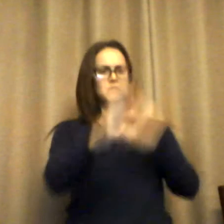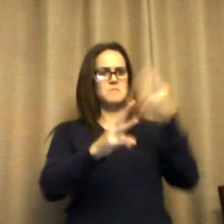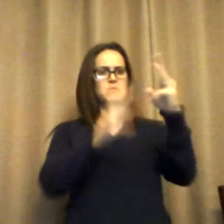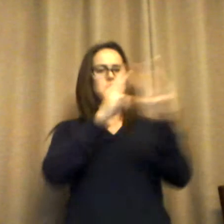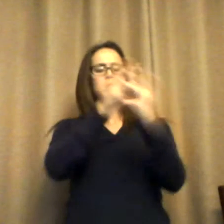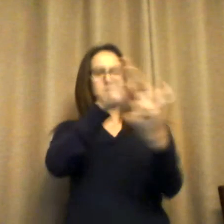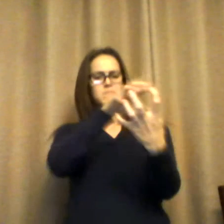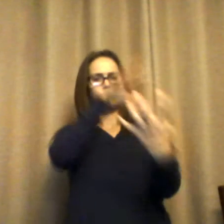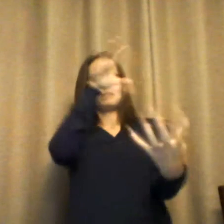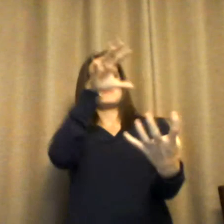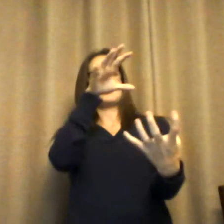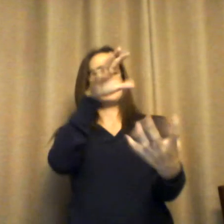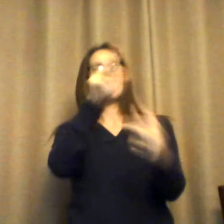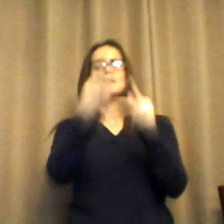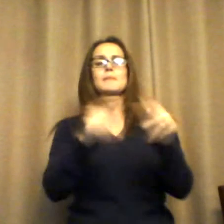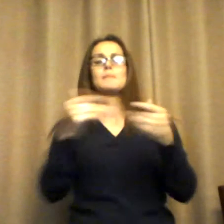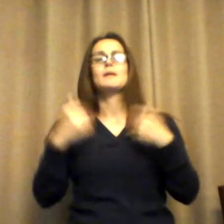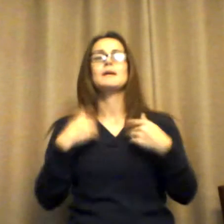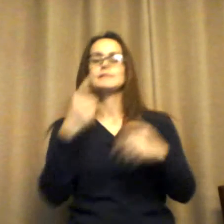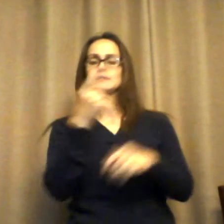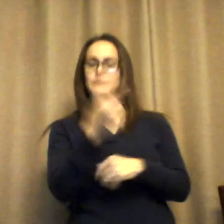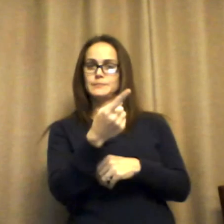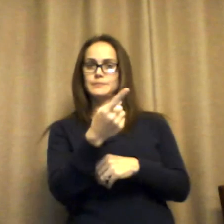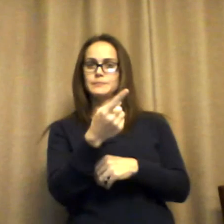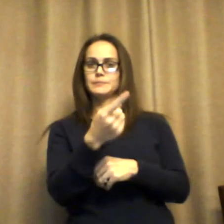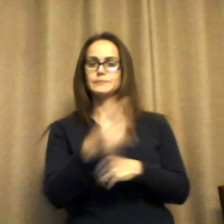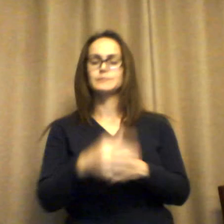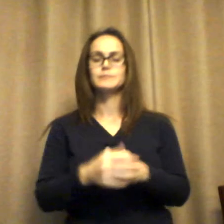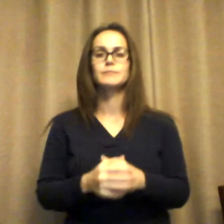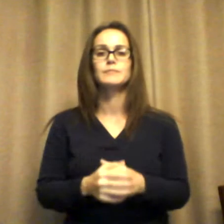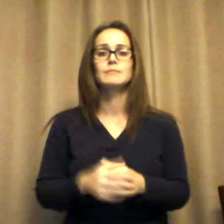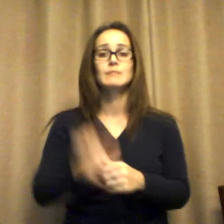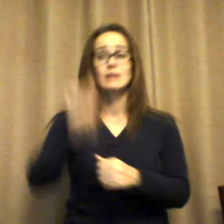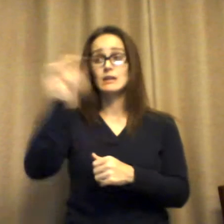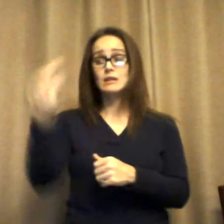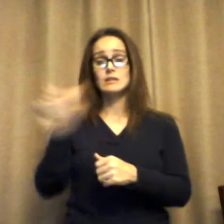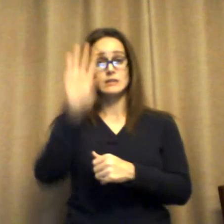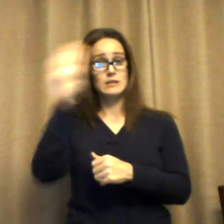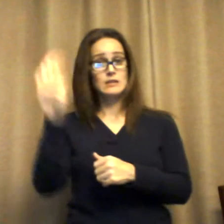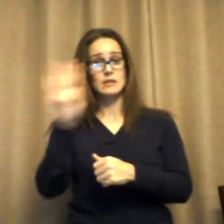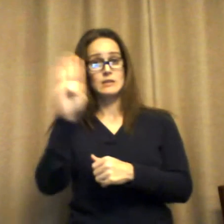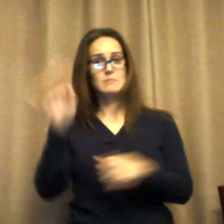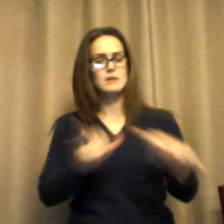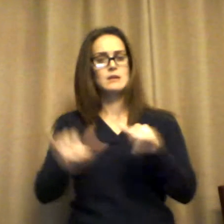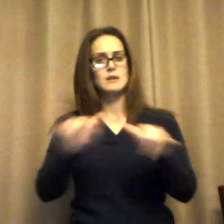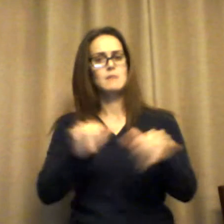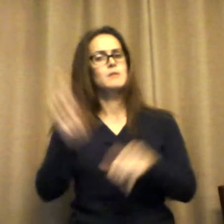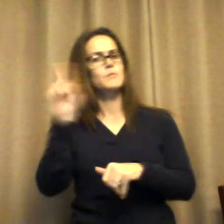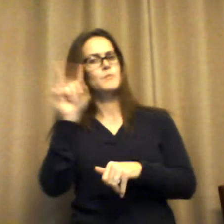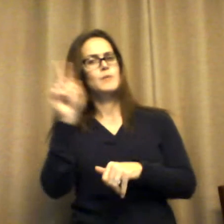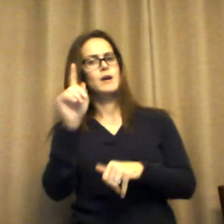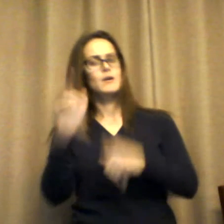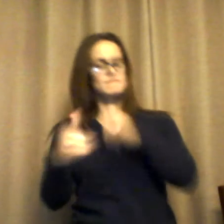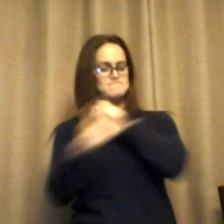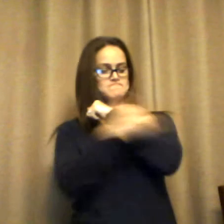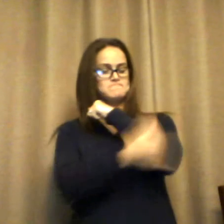worldwide. Tuberculosis is the leading opportunistic infection in nations where access to medications is low. It